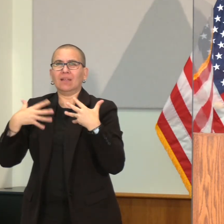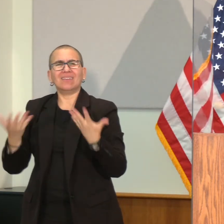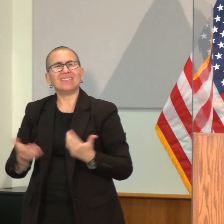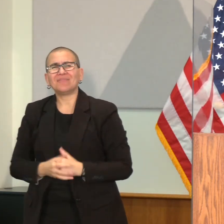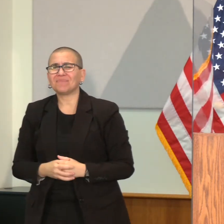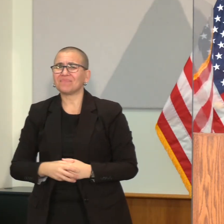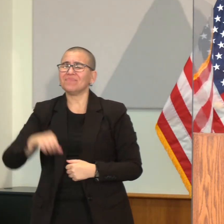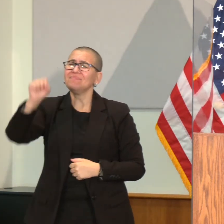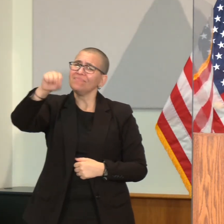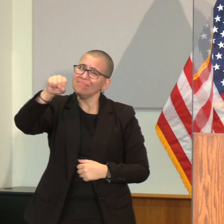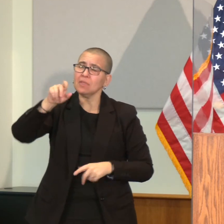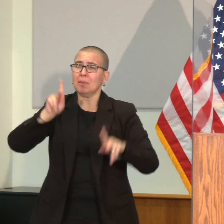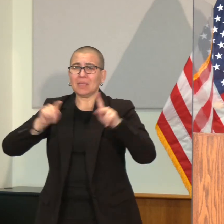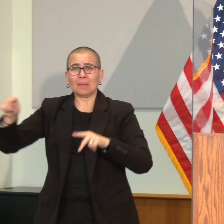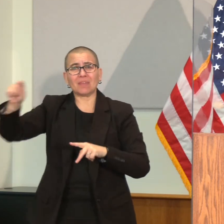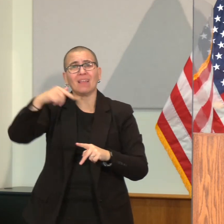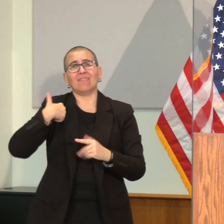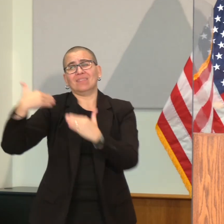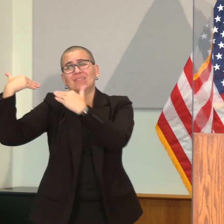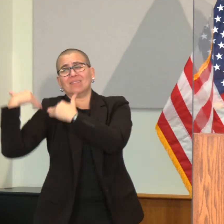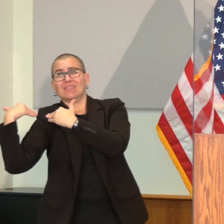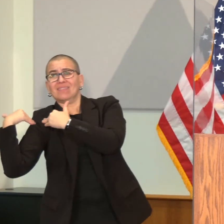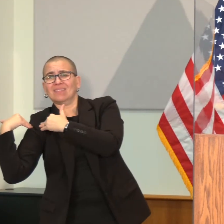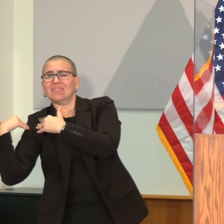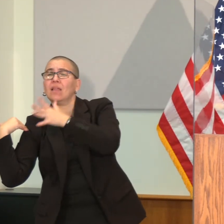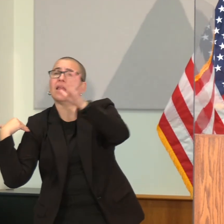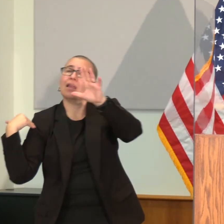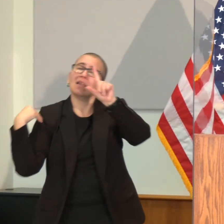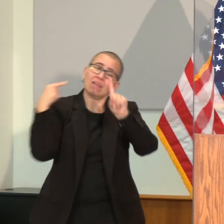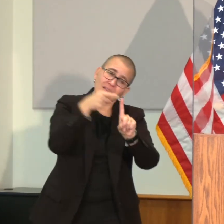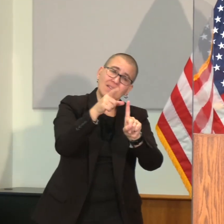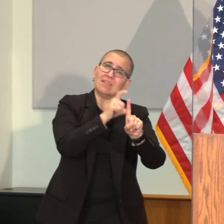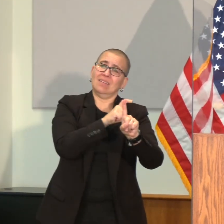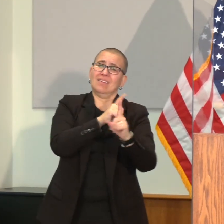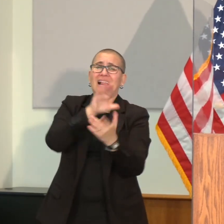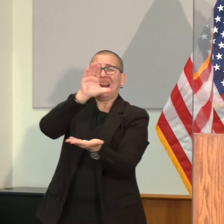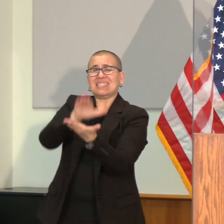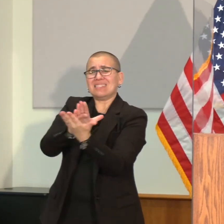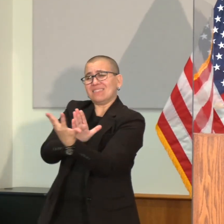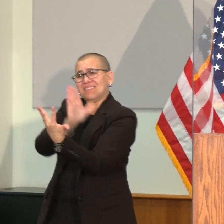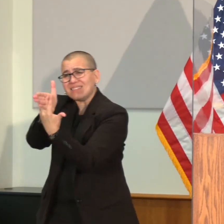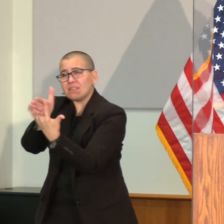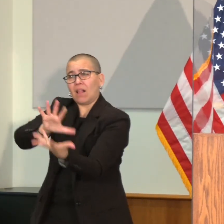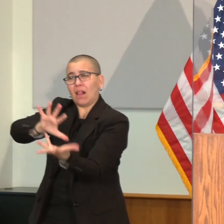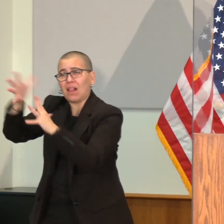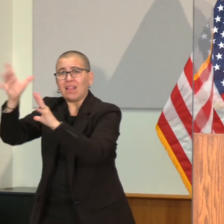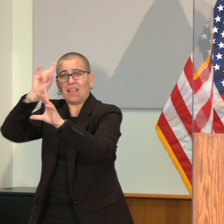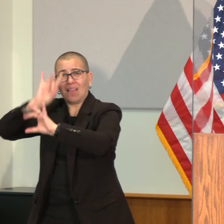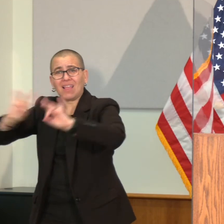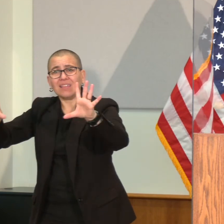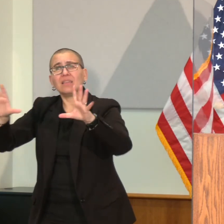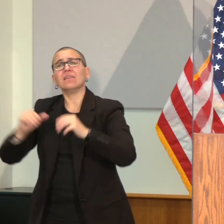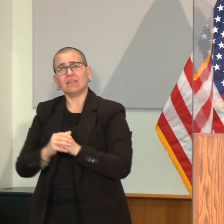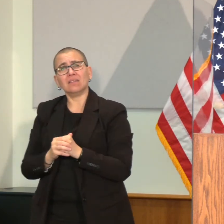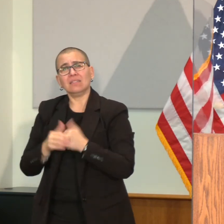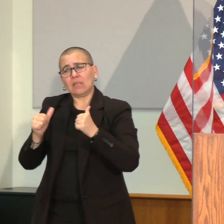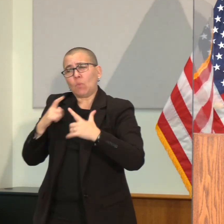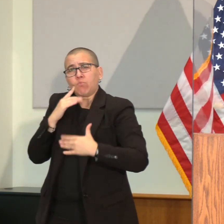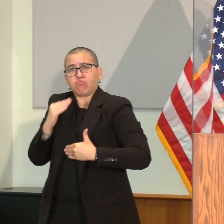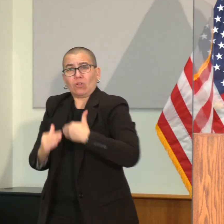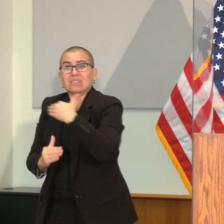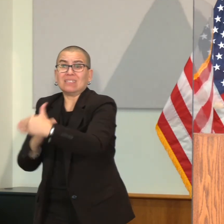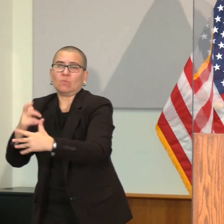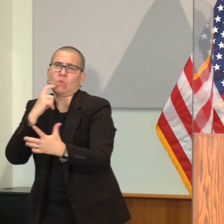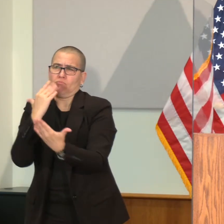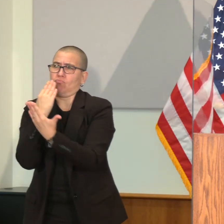but there's less intrusive, less ways that we can, less damaging ways that we can do that. And for that, I'm grateful. I would